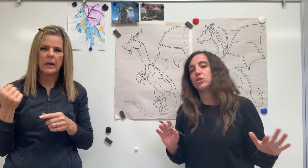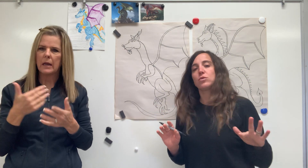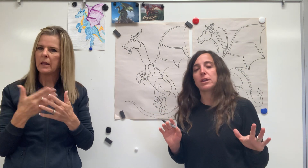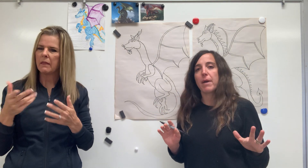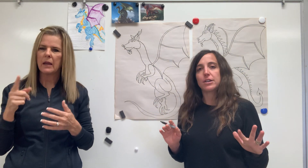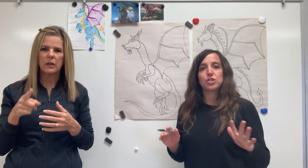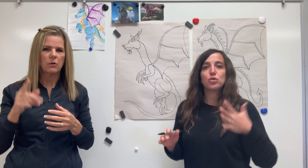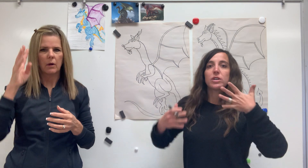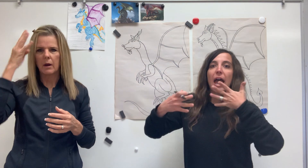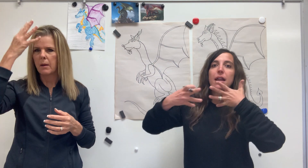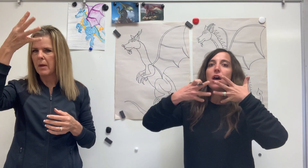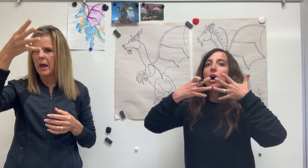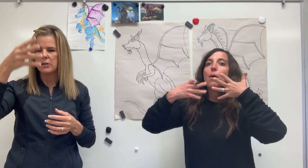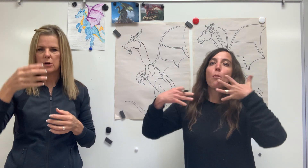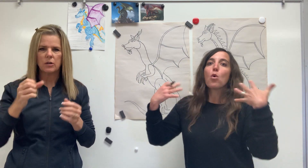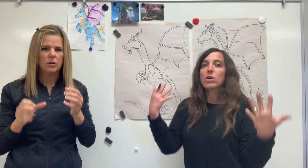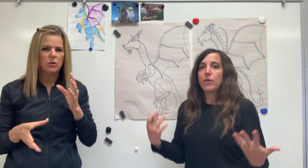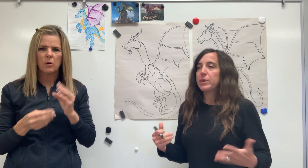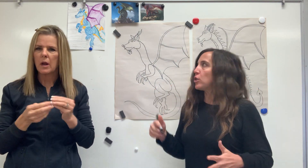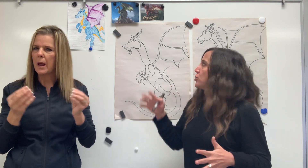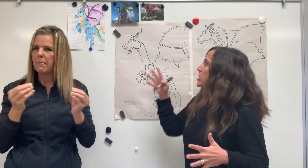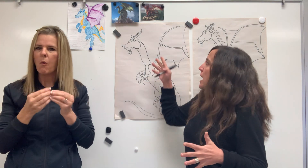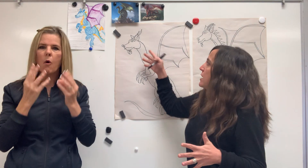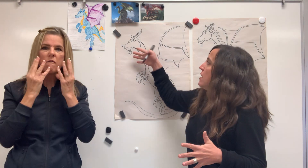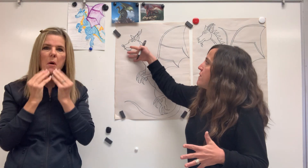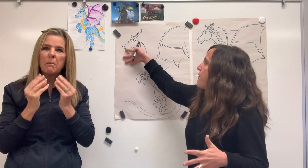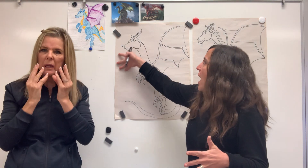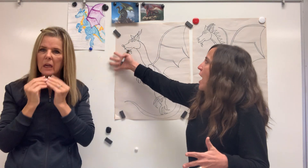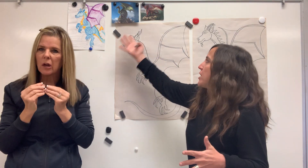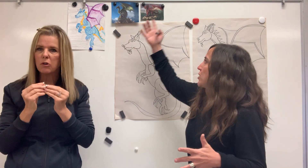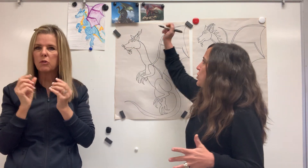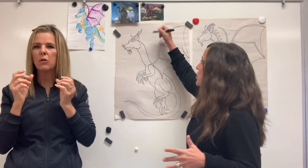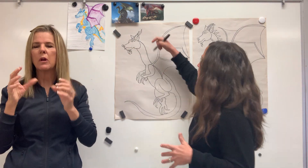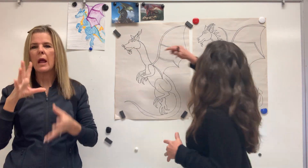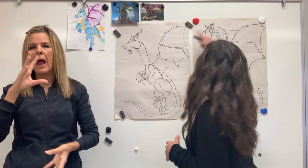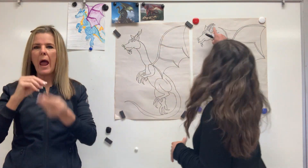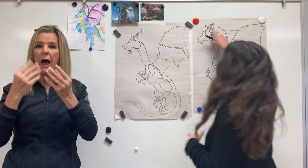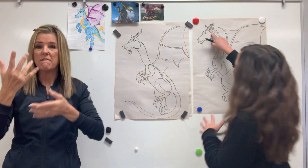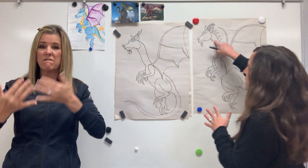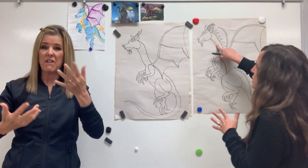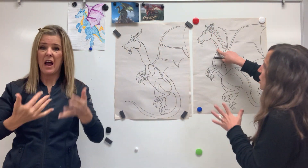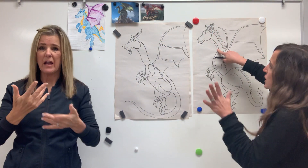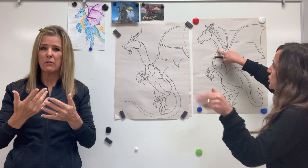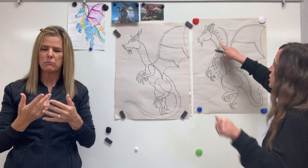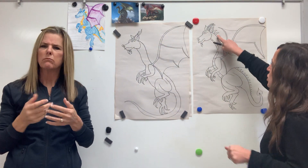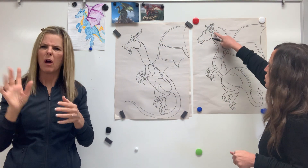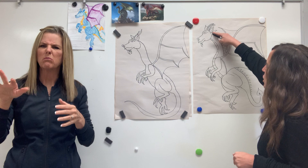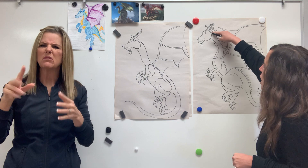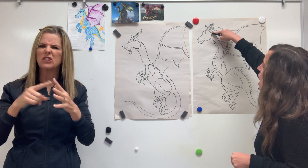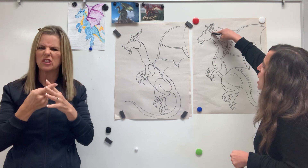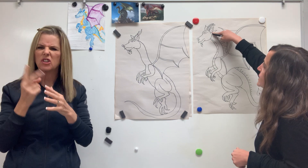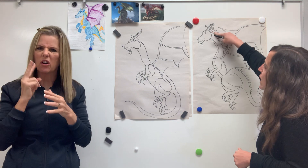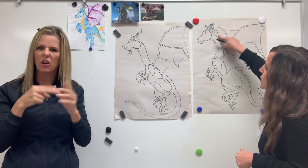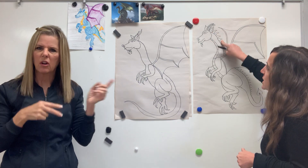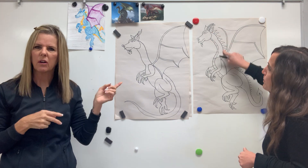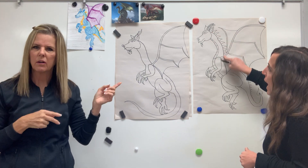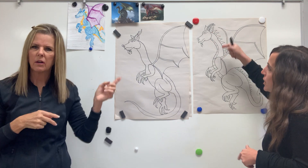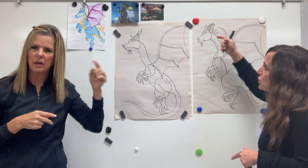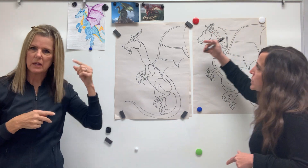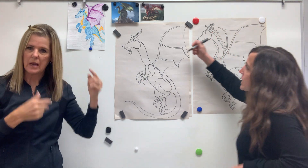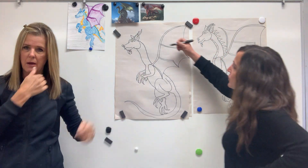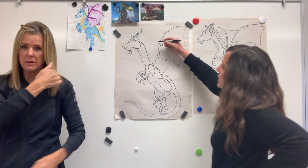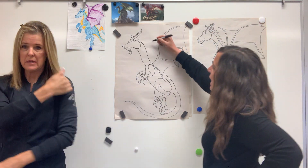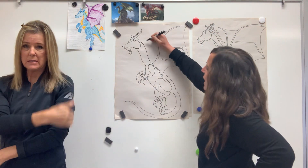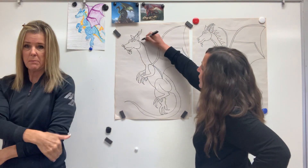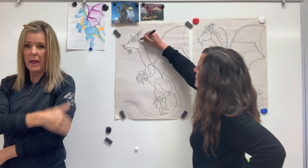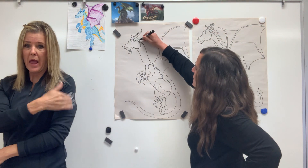Anything that you can imagine. You could add more of a beard. You could add fire. You could add, okay, so let's just start to look. Down his back,